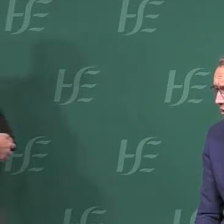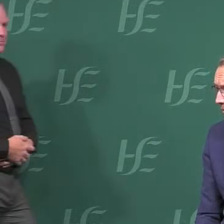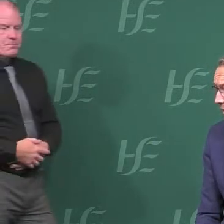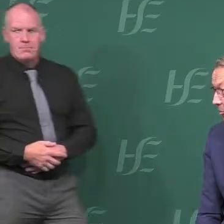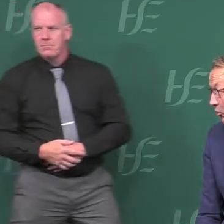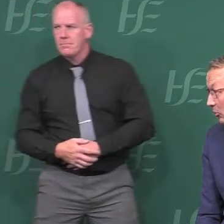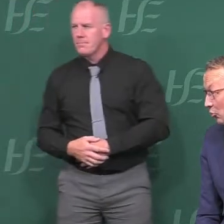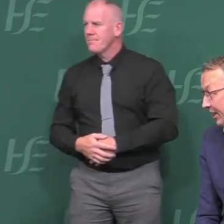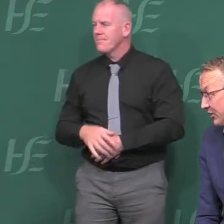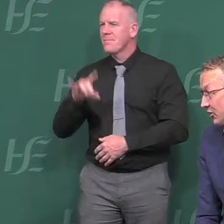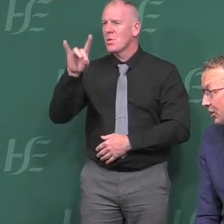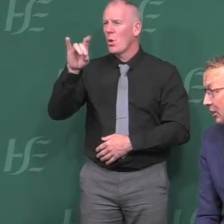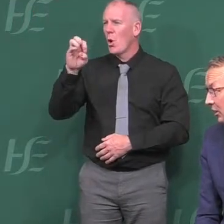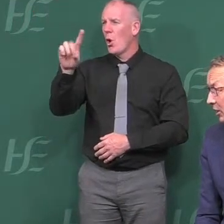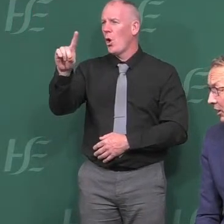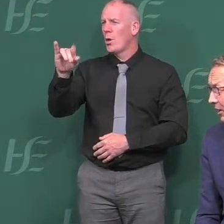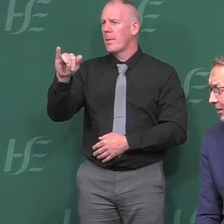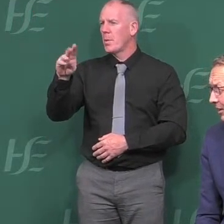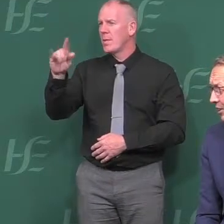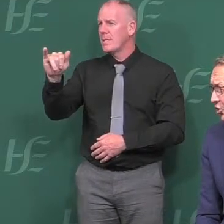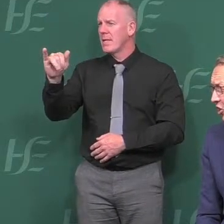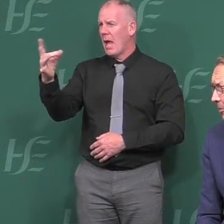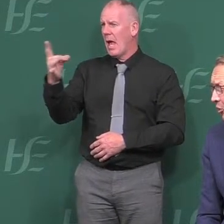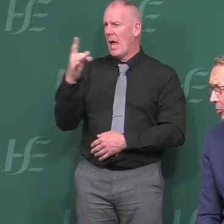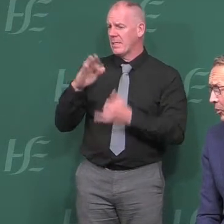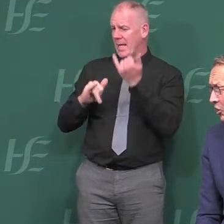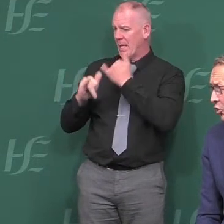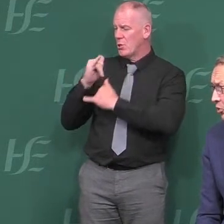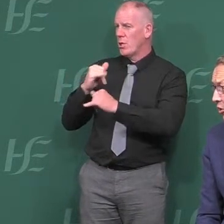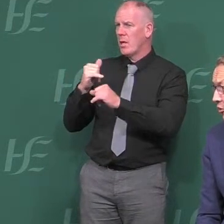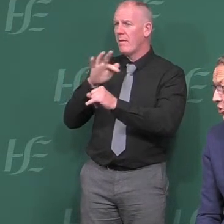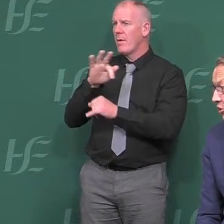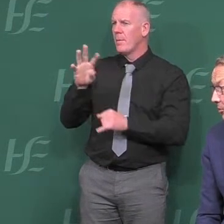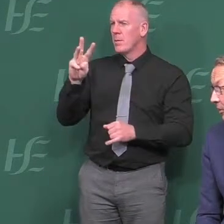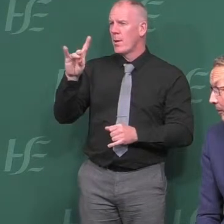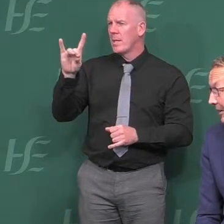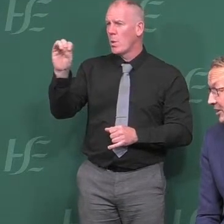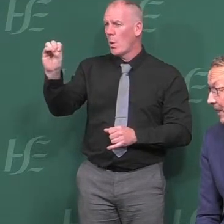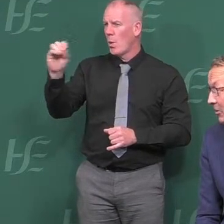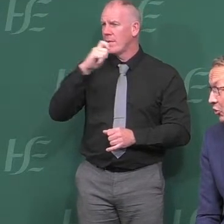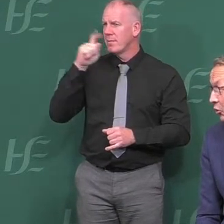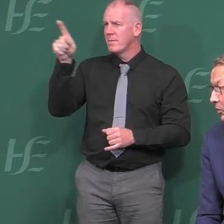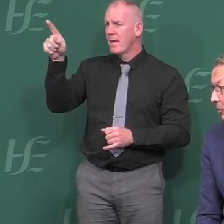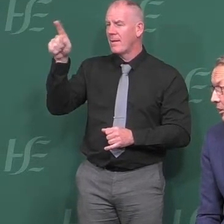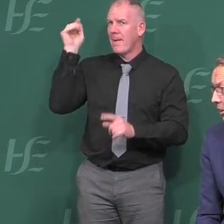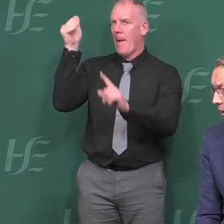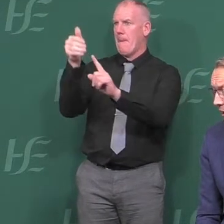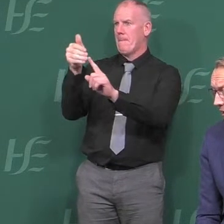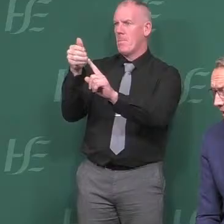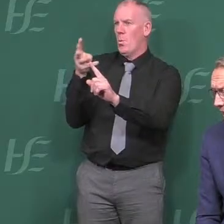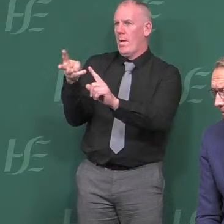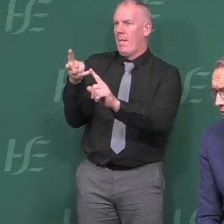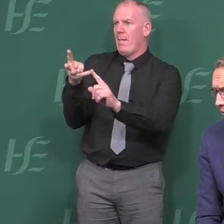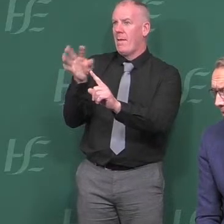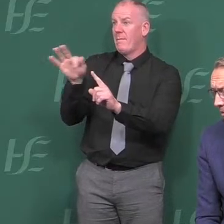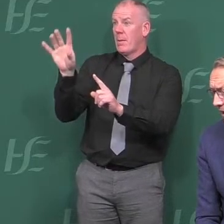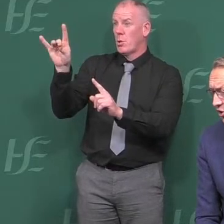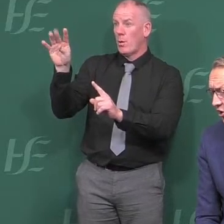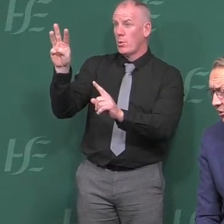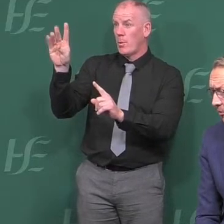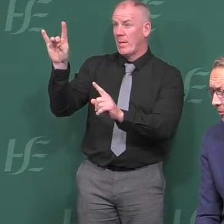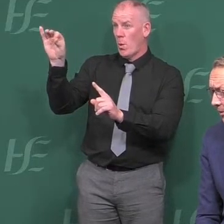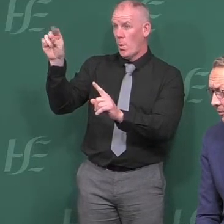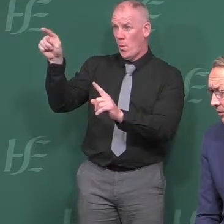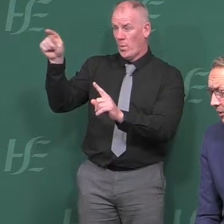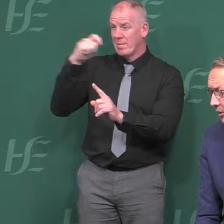The concept of herd immunity was raised last year by the WHO and others as something that we might aspire to. And at that time, if you remember